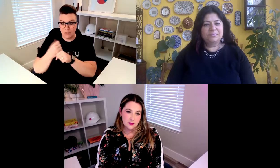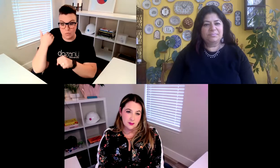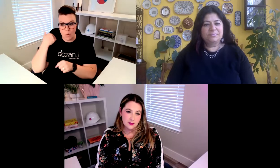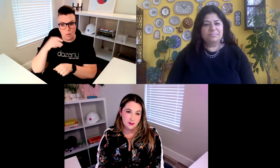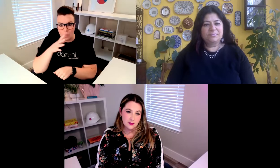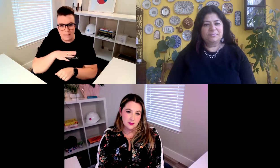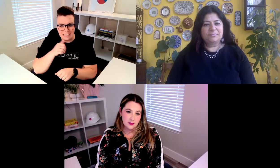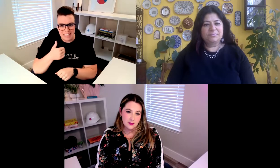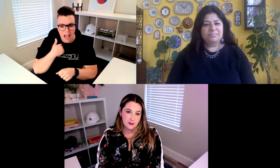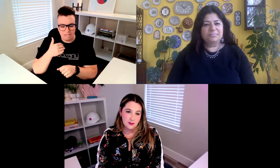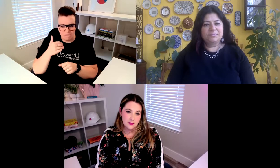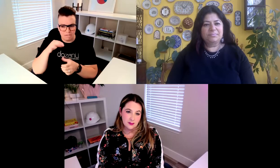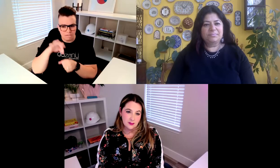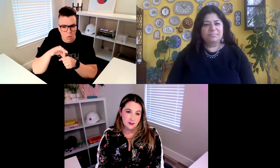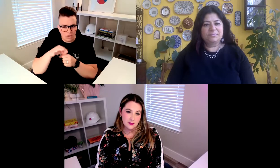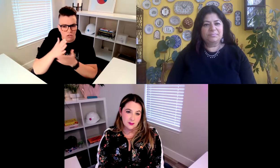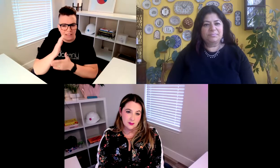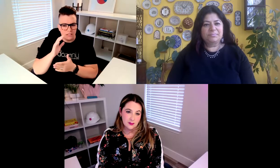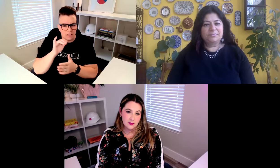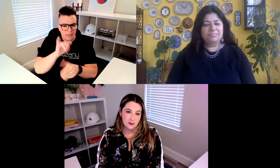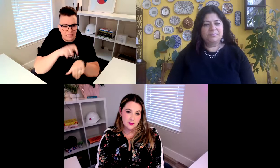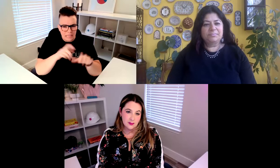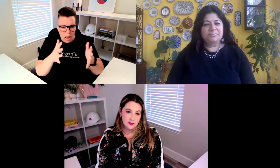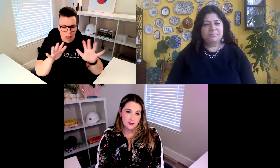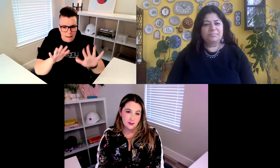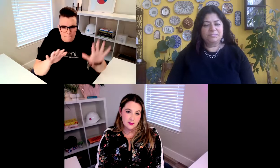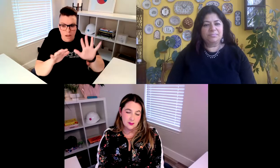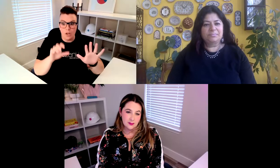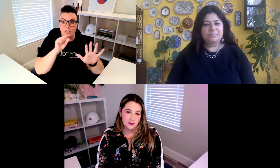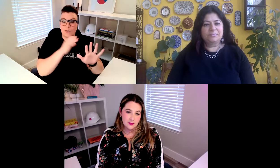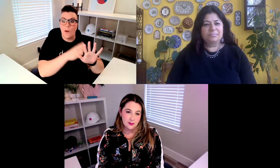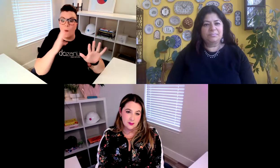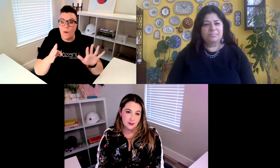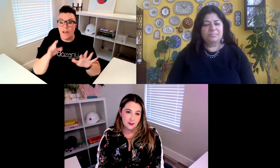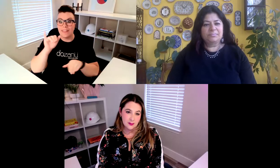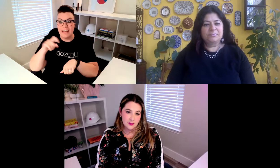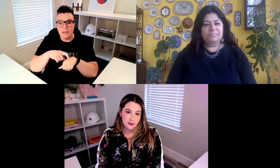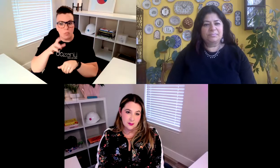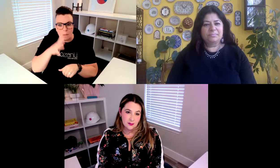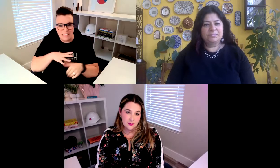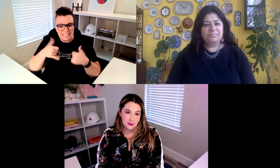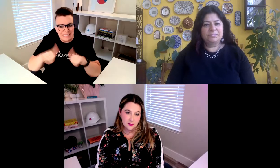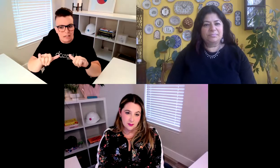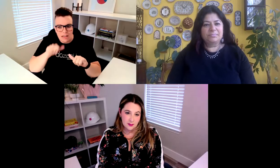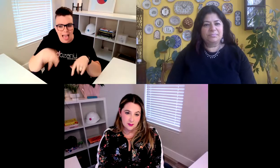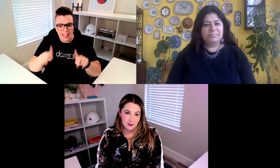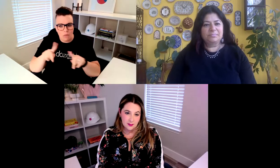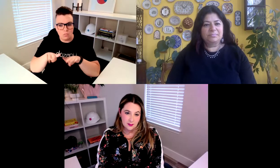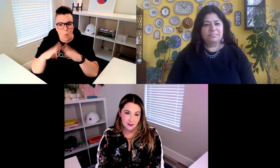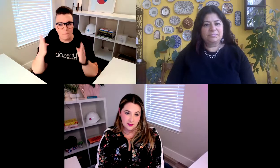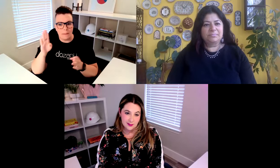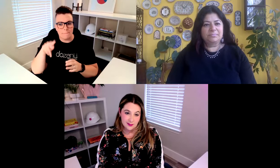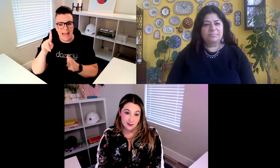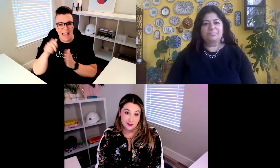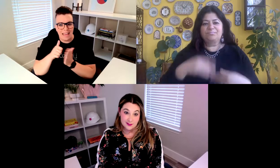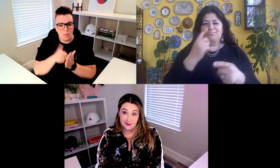it say 55 years ago? And then I realized that's true. Even 55 years ago, women didn't even have voting rights at that time. So, you know,